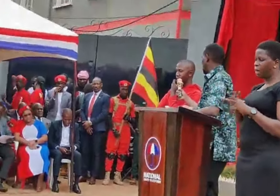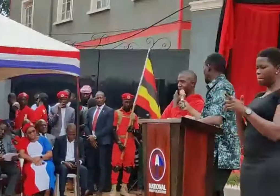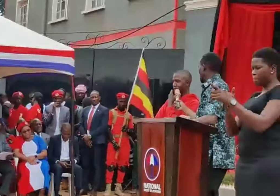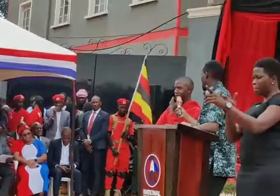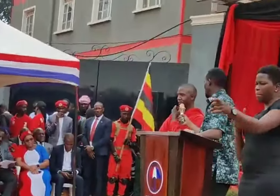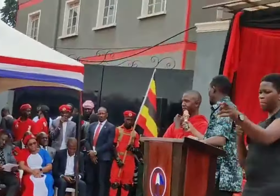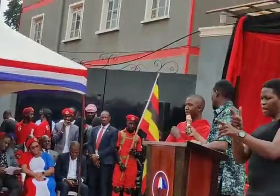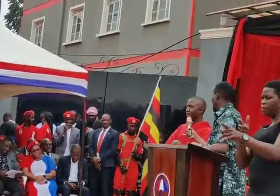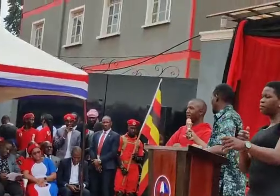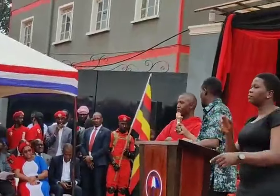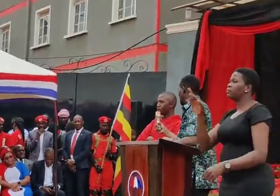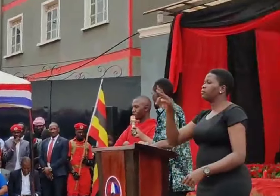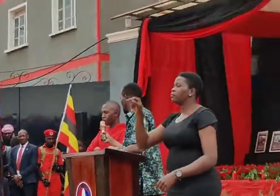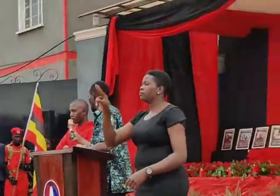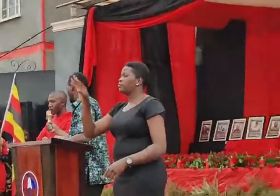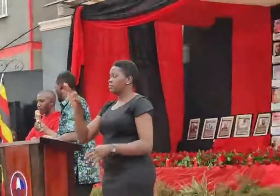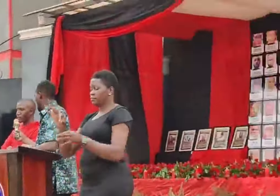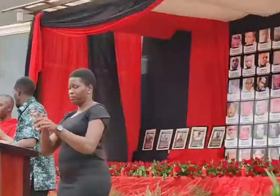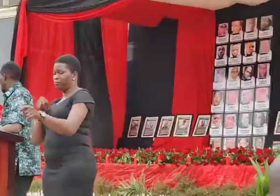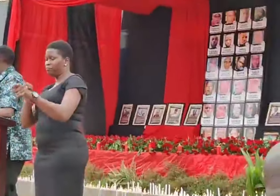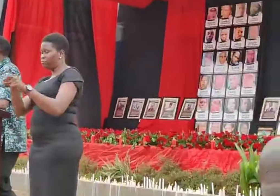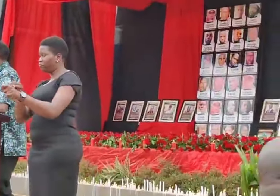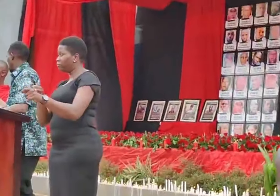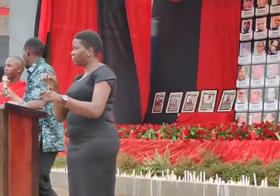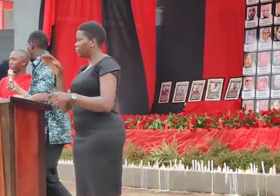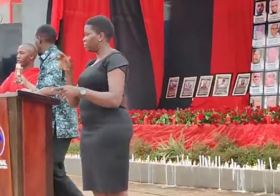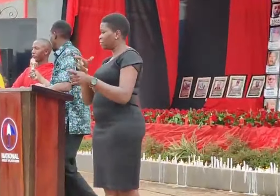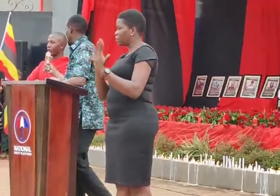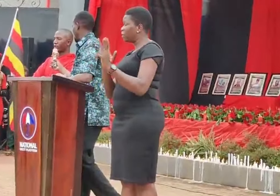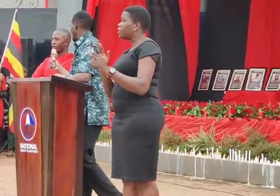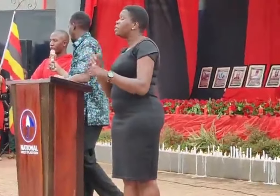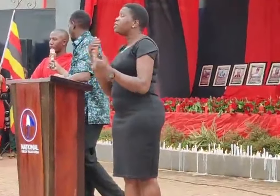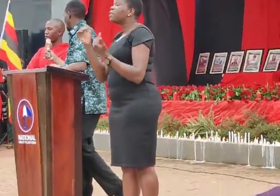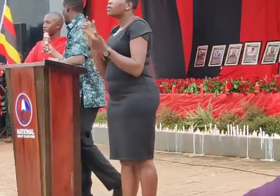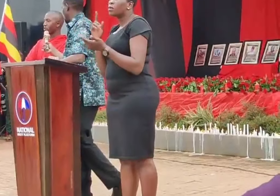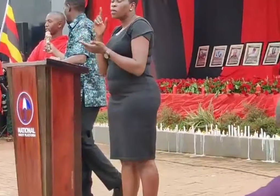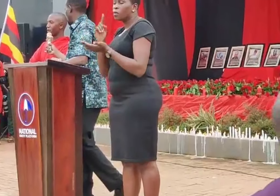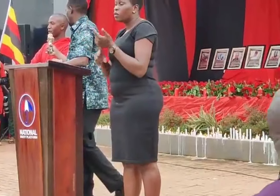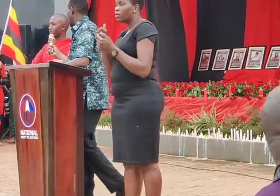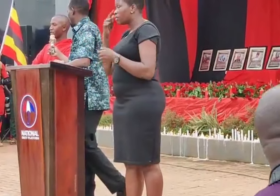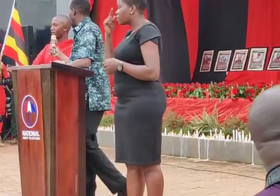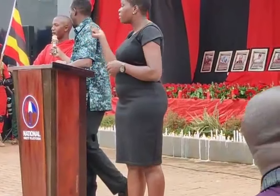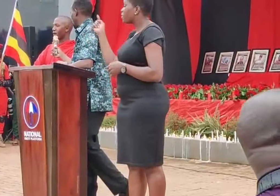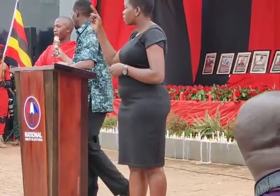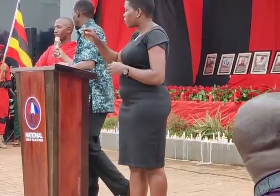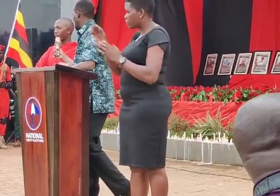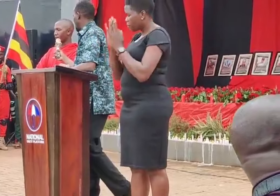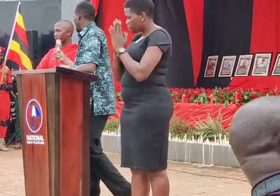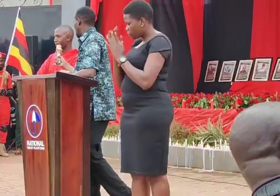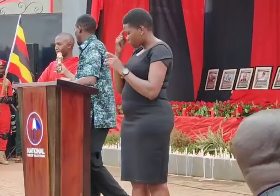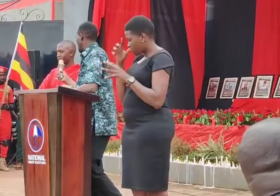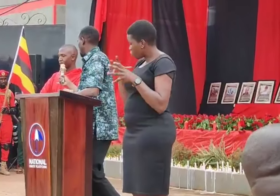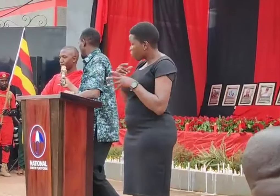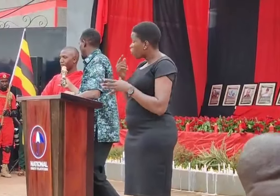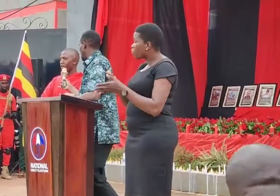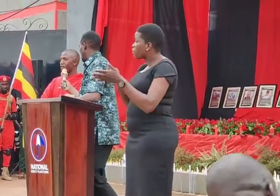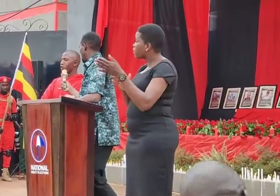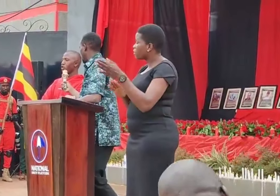kuleeta so tuleese wano kusabira baki abaakwa